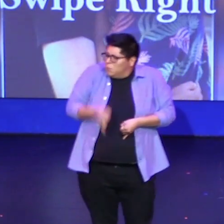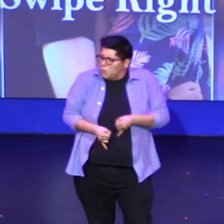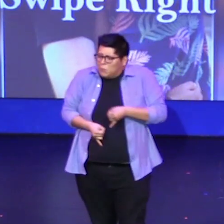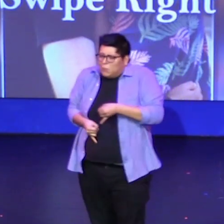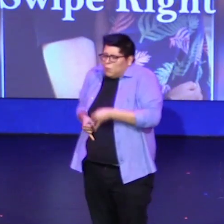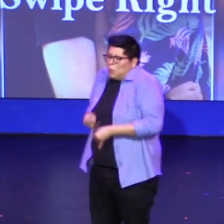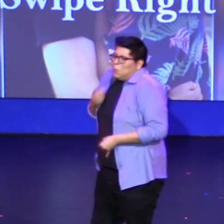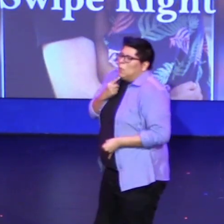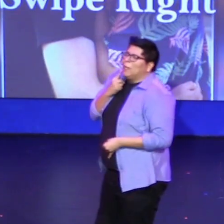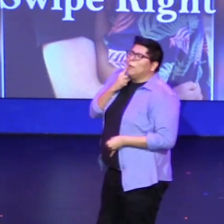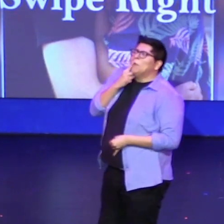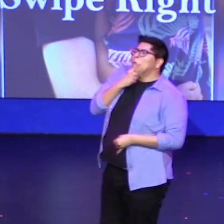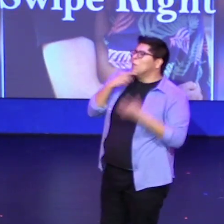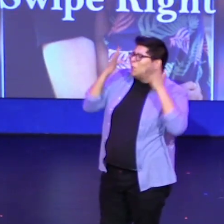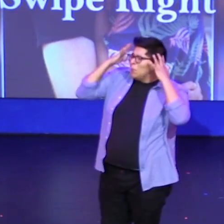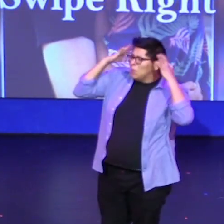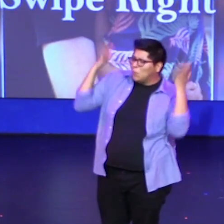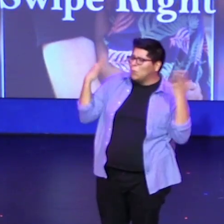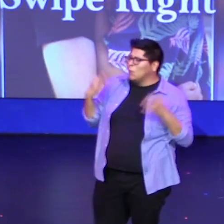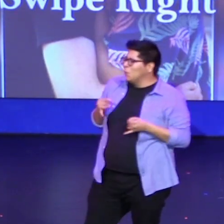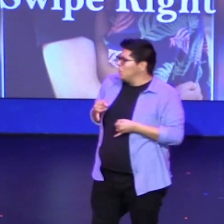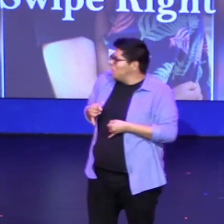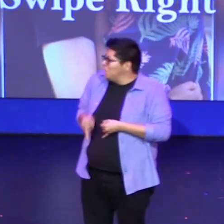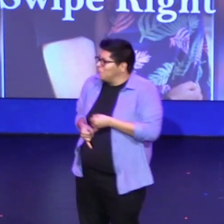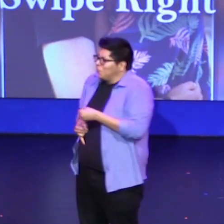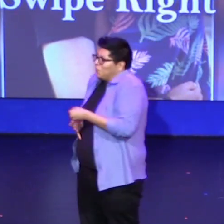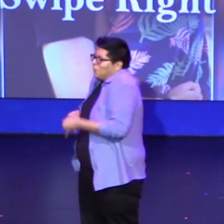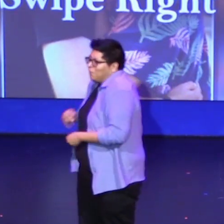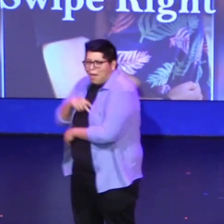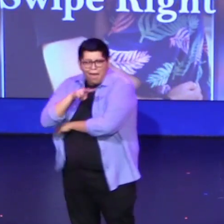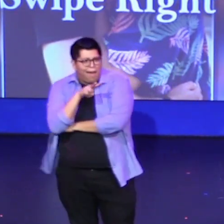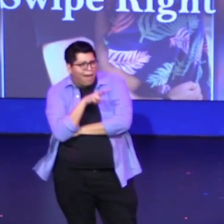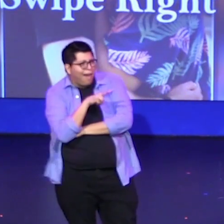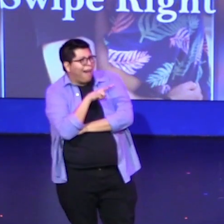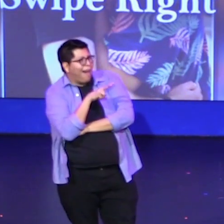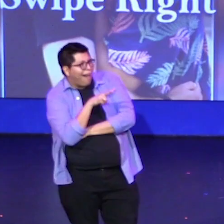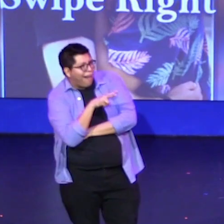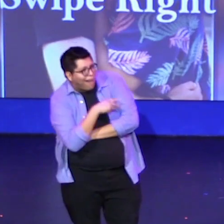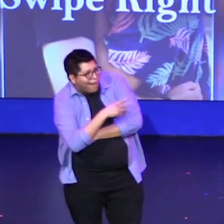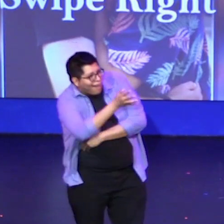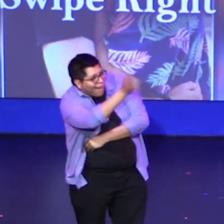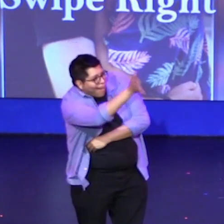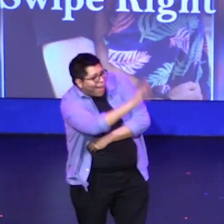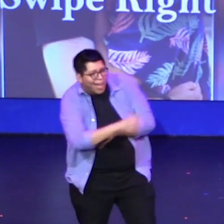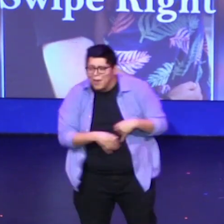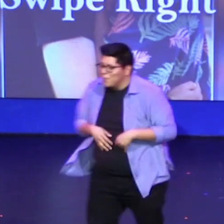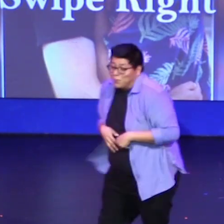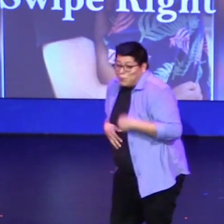This fine specimen walking in high heels and red lipstick, curly hair. I'm looking and I wave